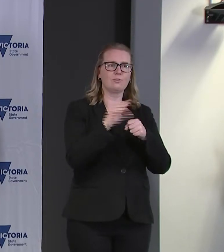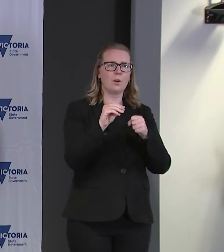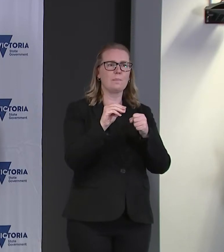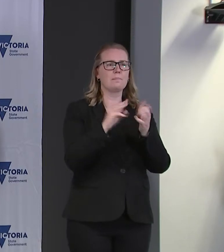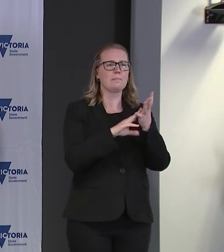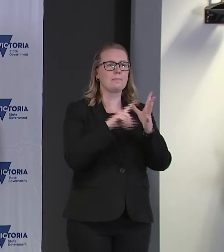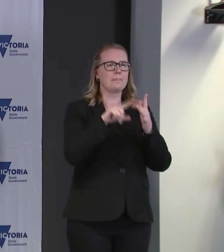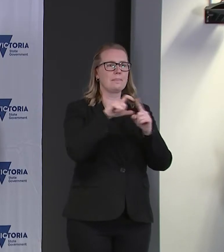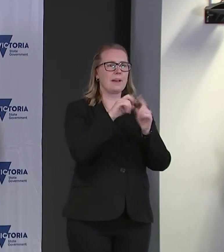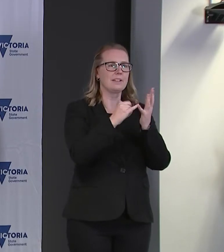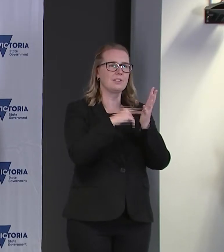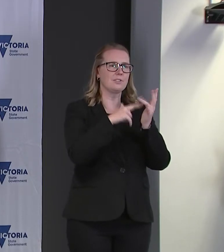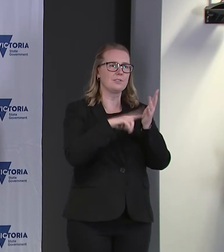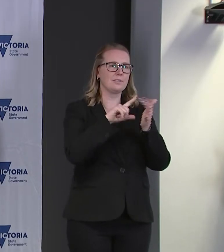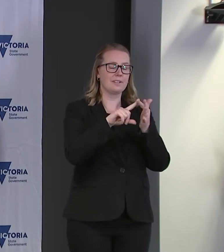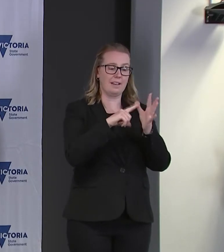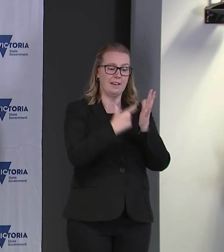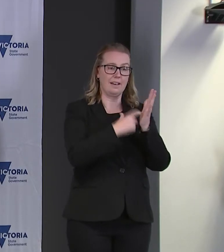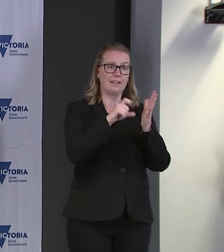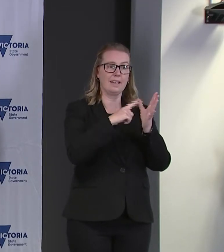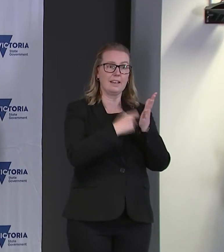Maidstone aged care centre,